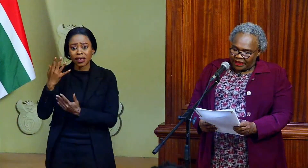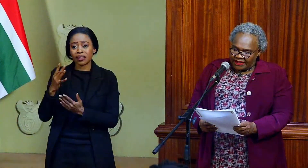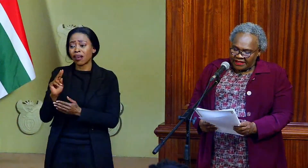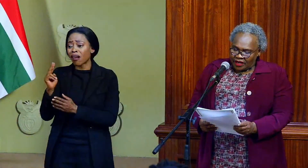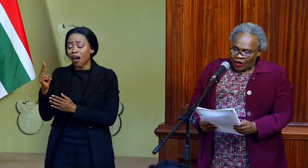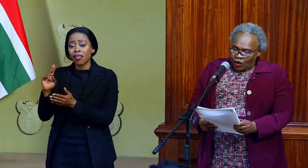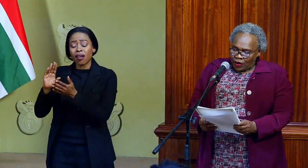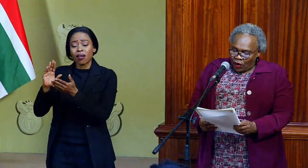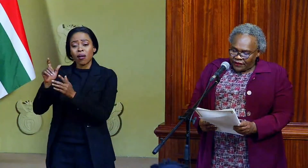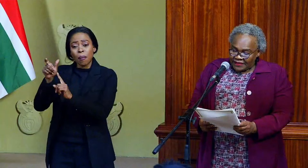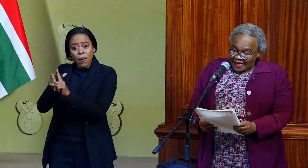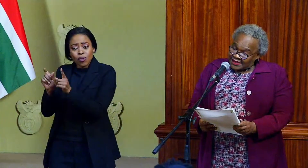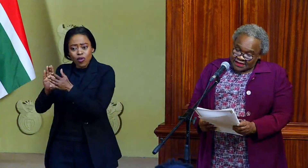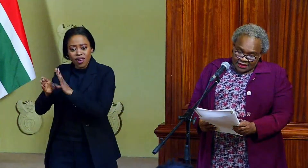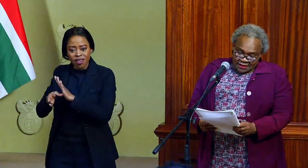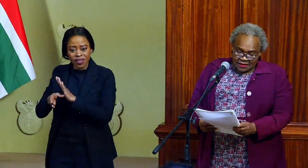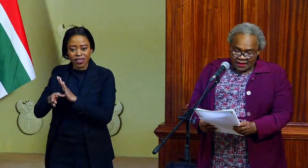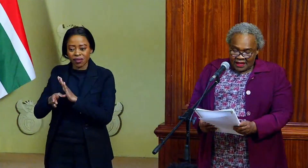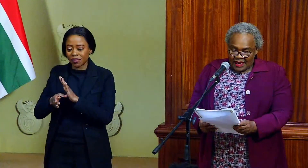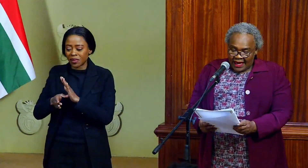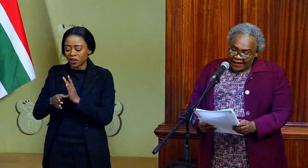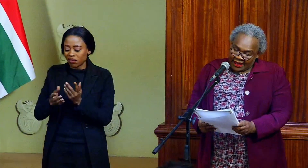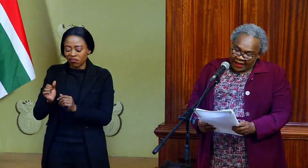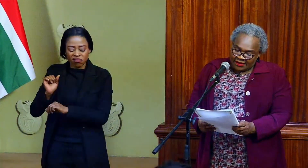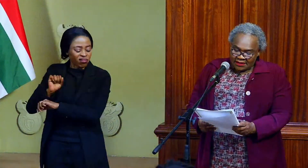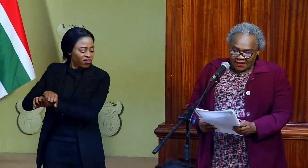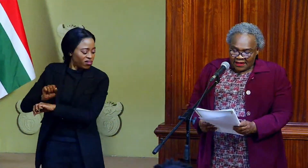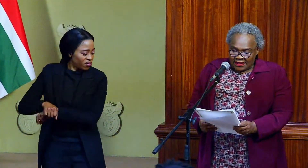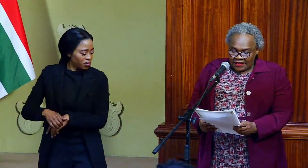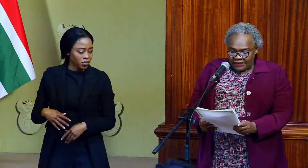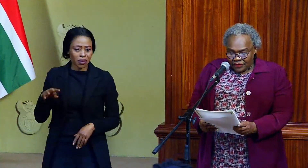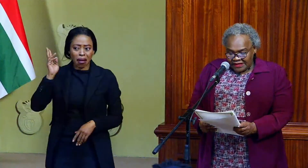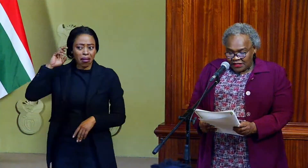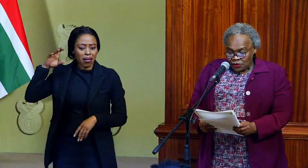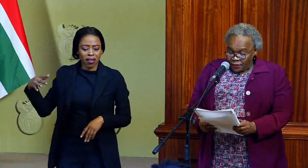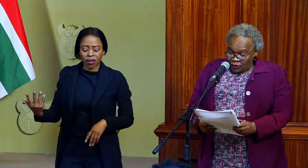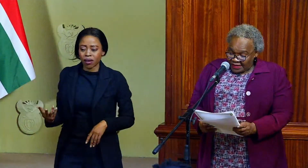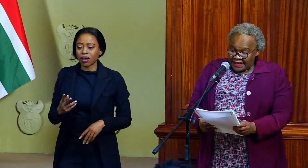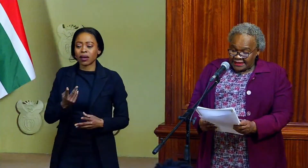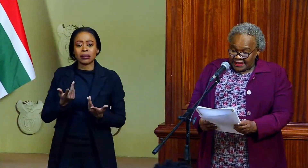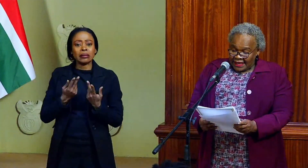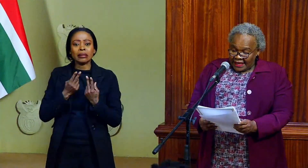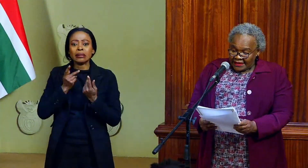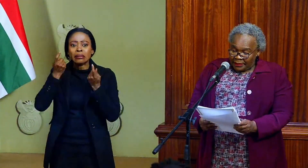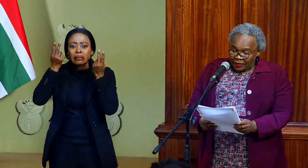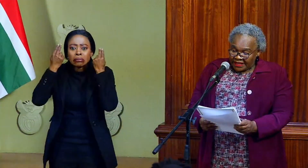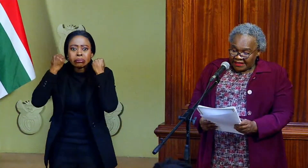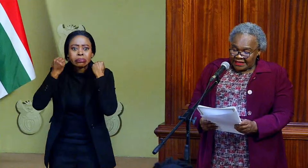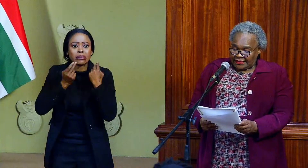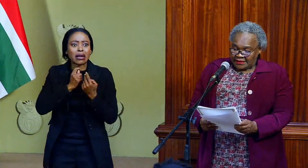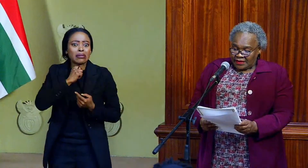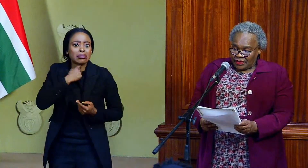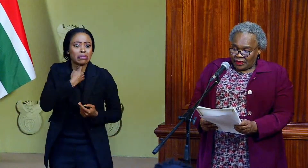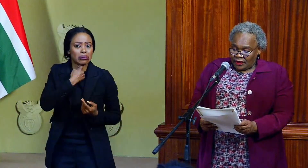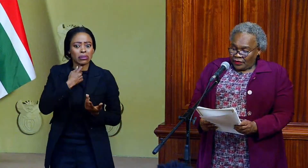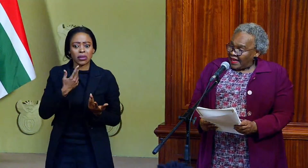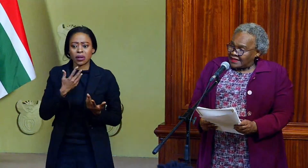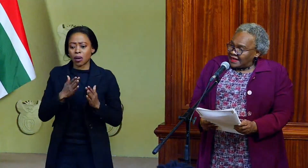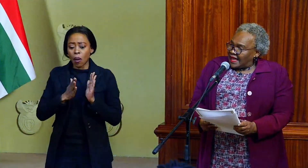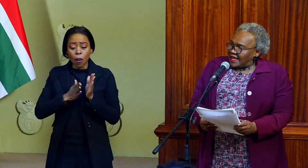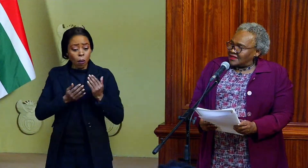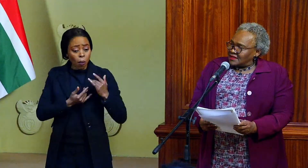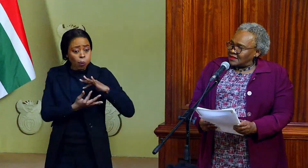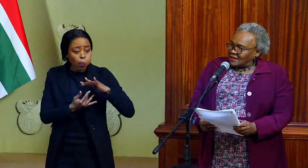with disability were often unseen, unheard, their voices were muted, and their potential